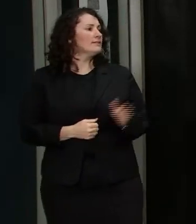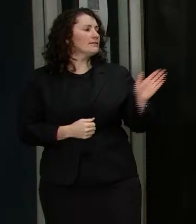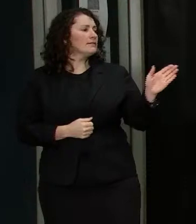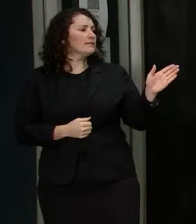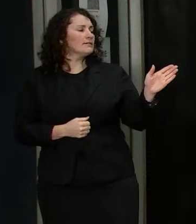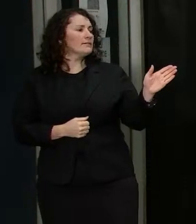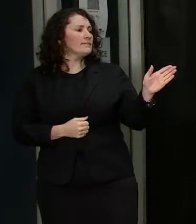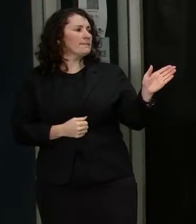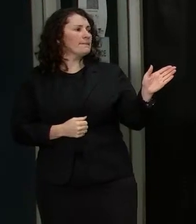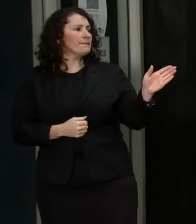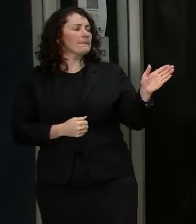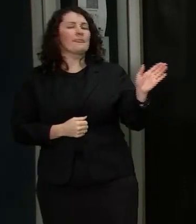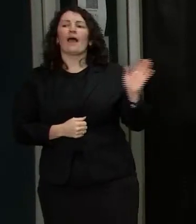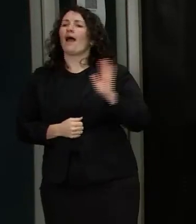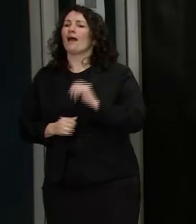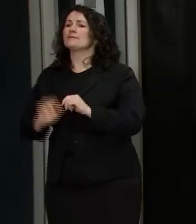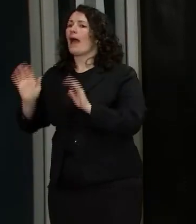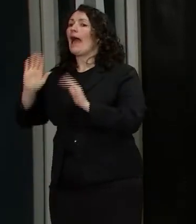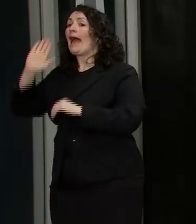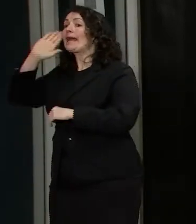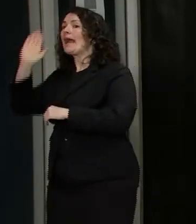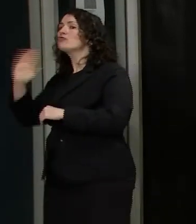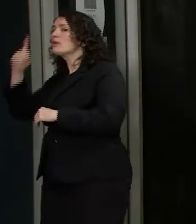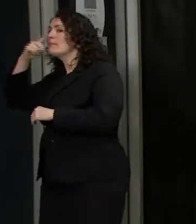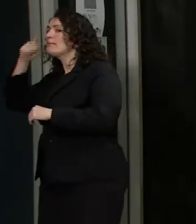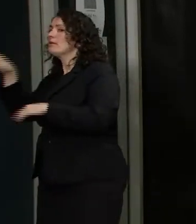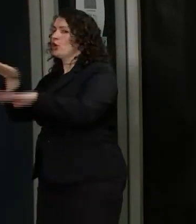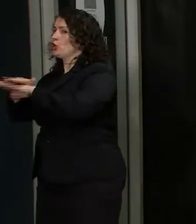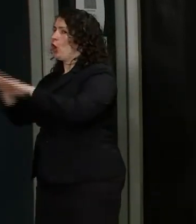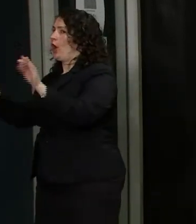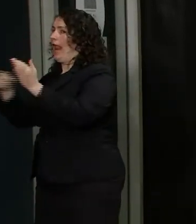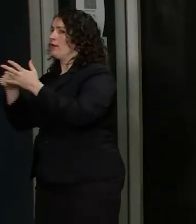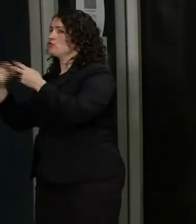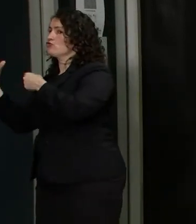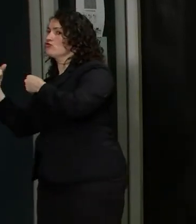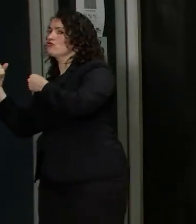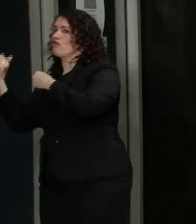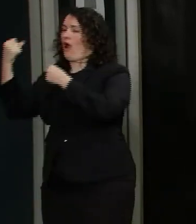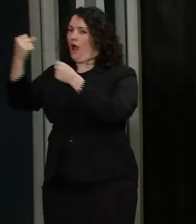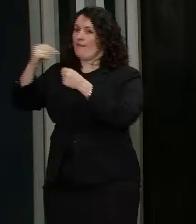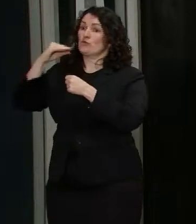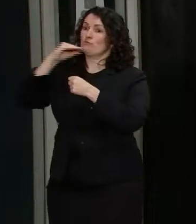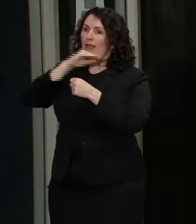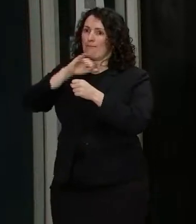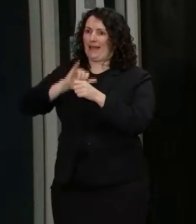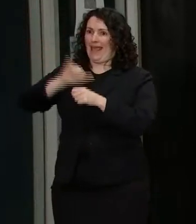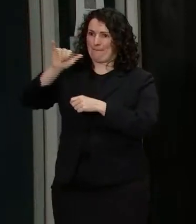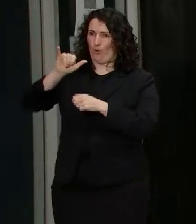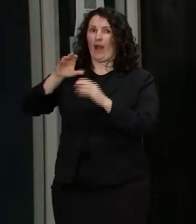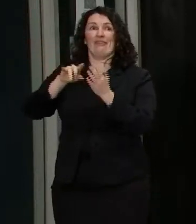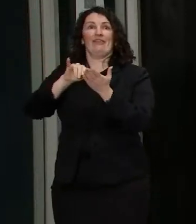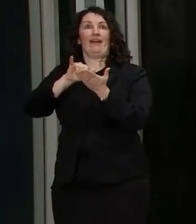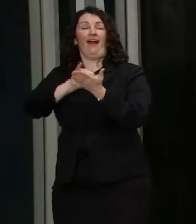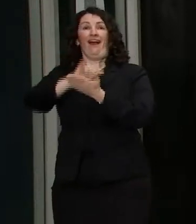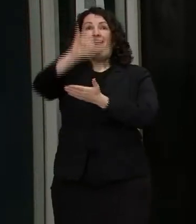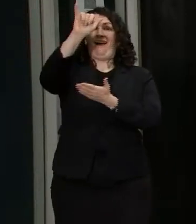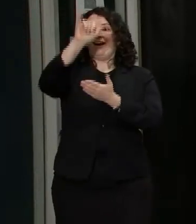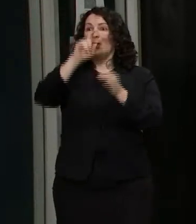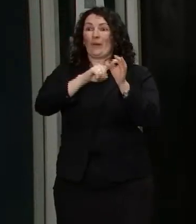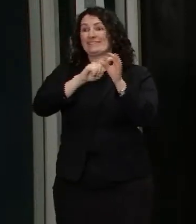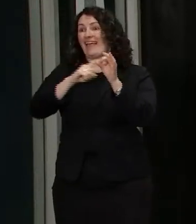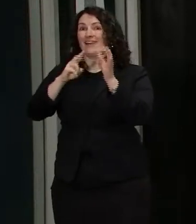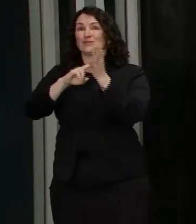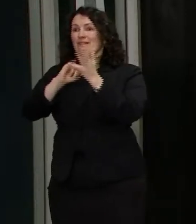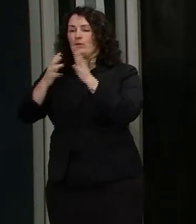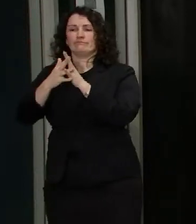into Melbourne for certain reasons. In terms of does that allow people to fly, I'll come back